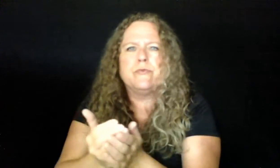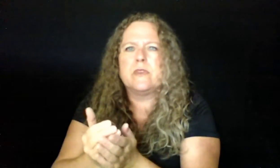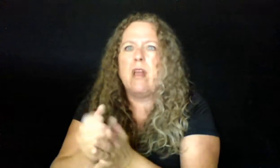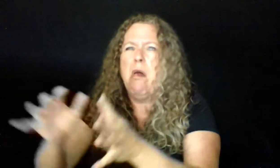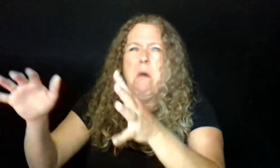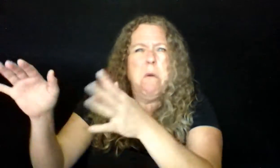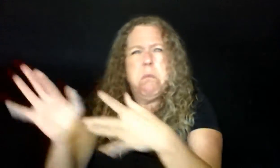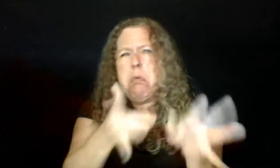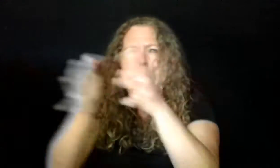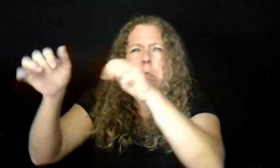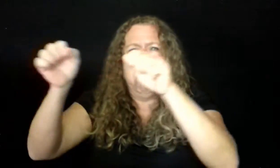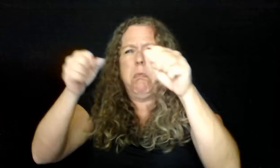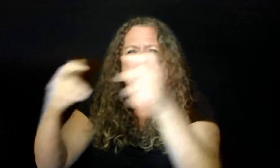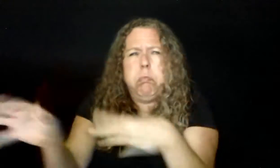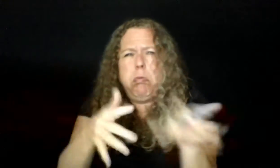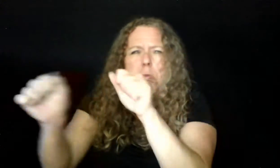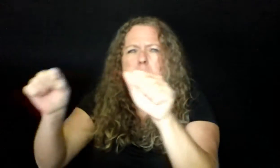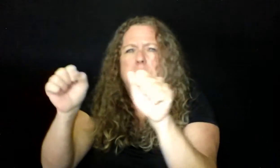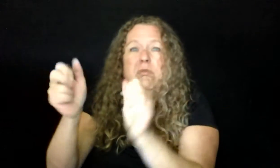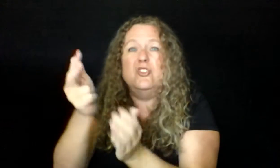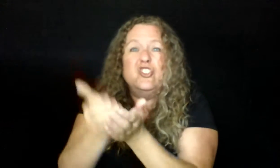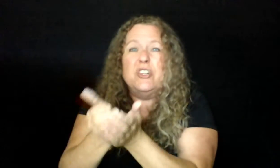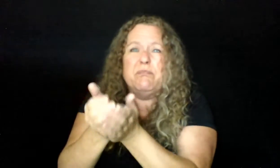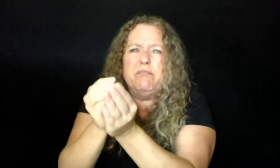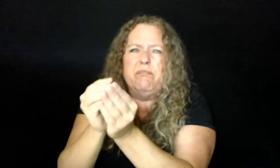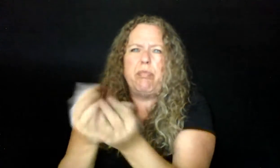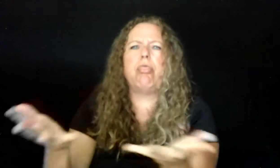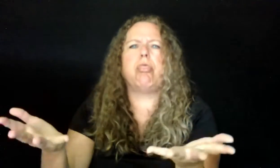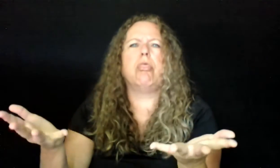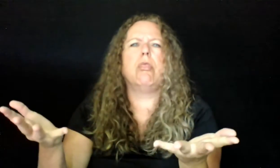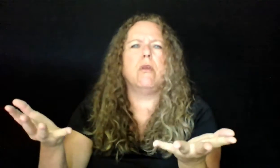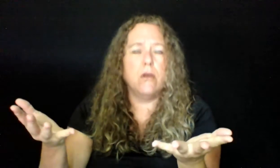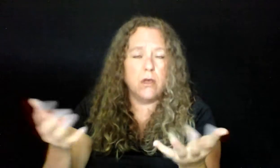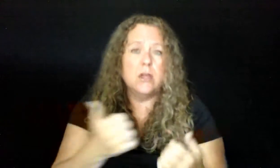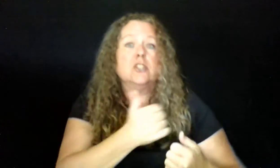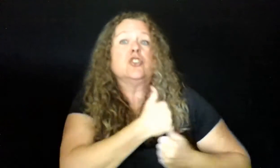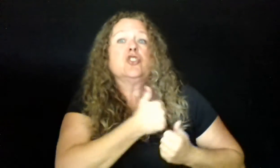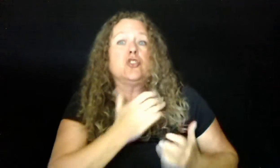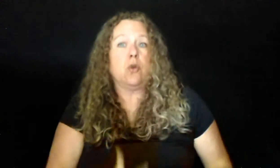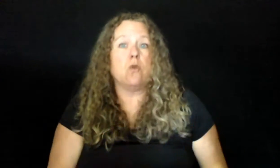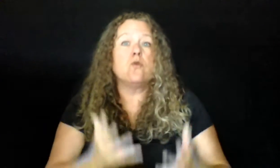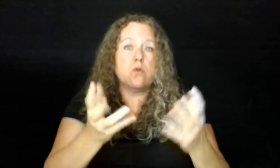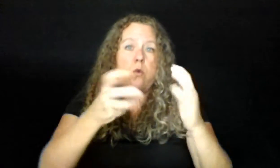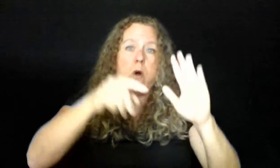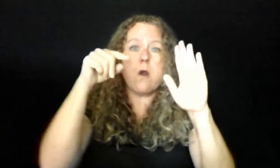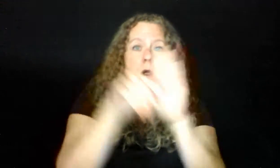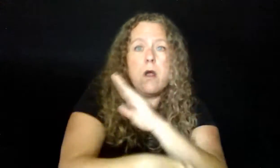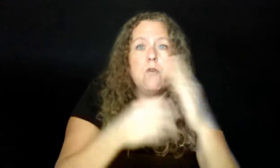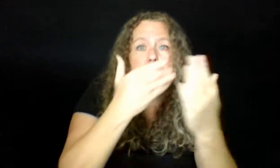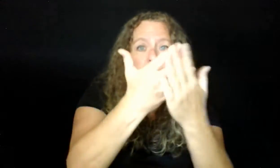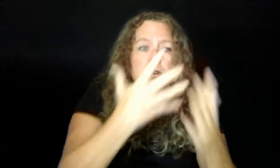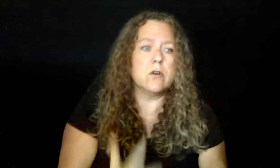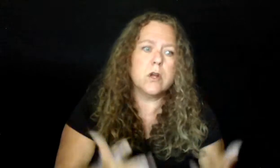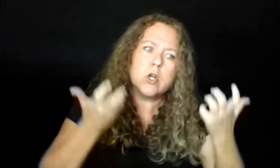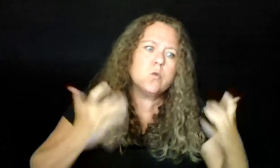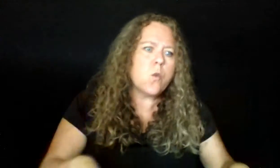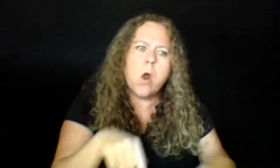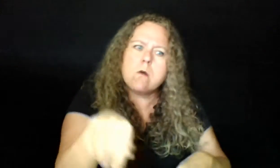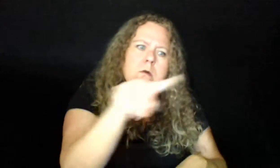pieces by the pounding of the surf. The soldiers planned to kill the prisoners to prevent any of them from swimming away and escaping, but the